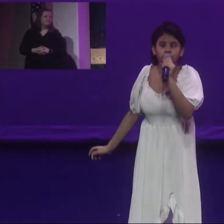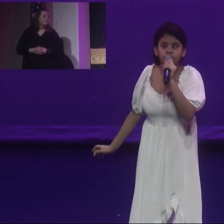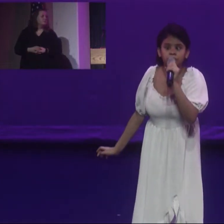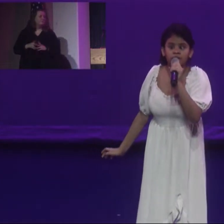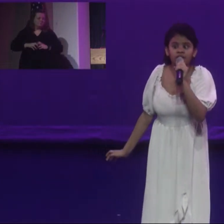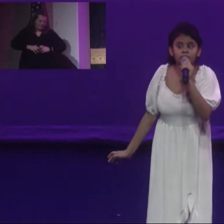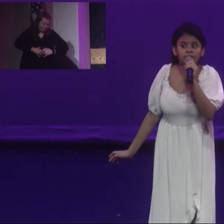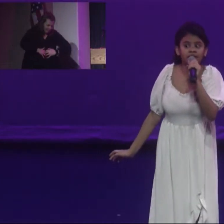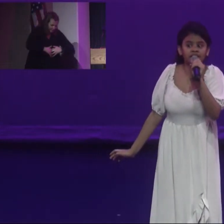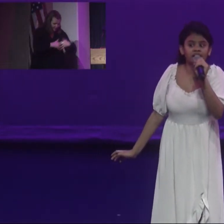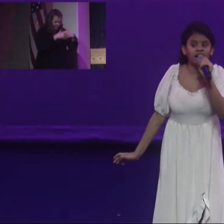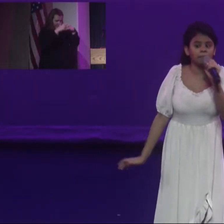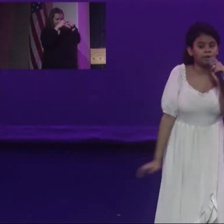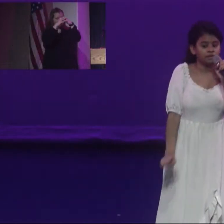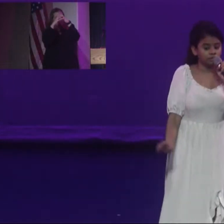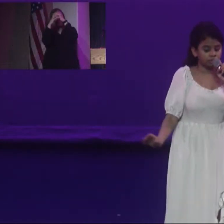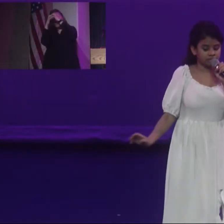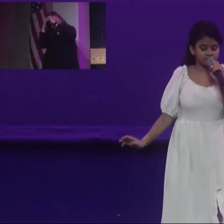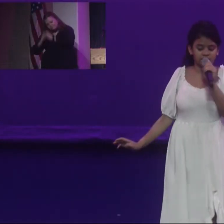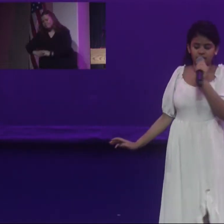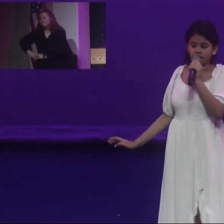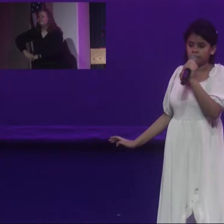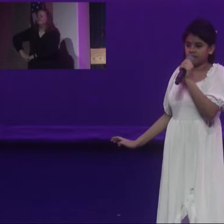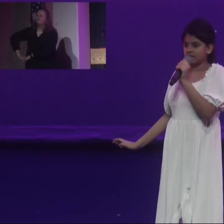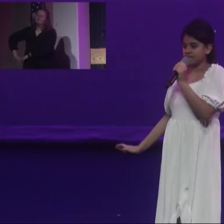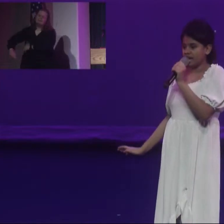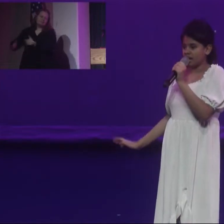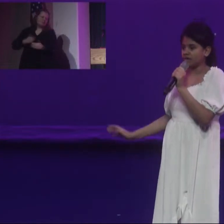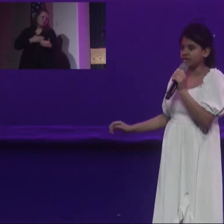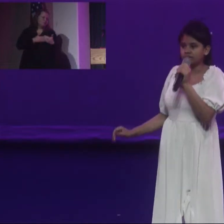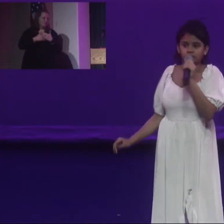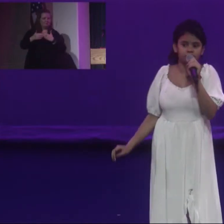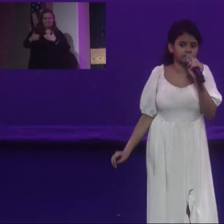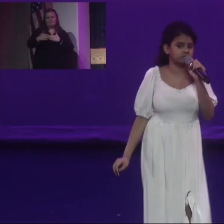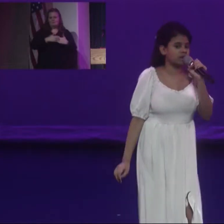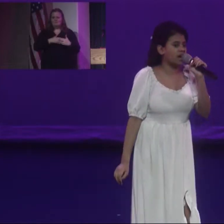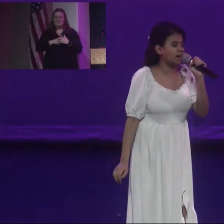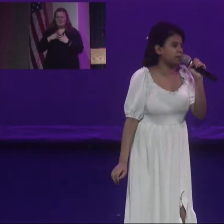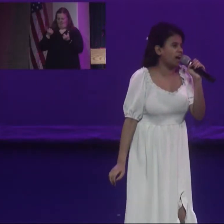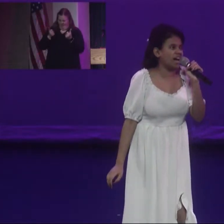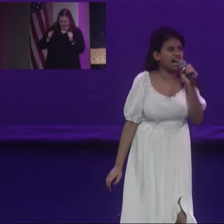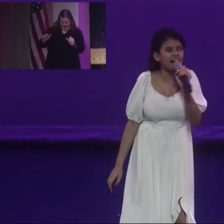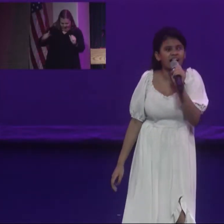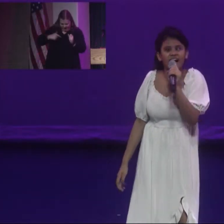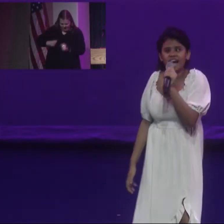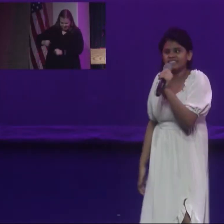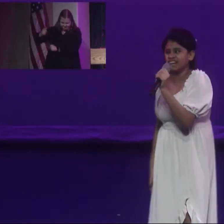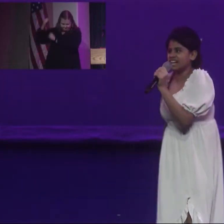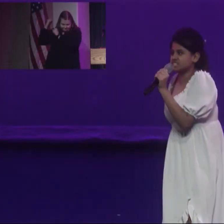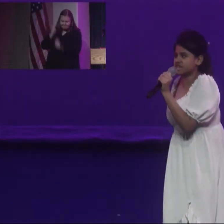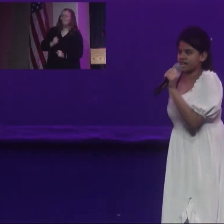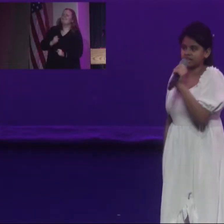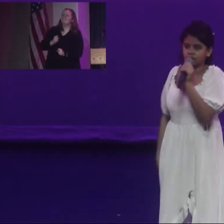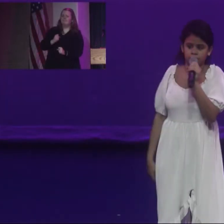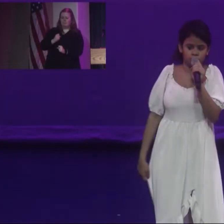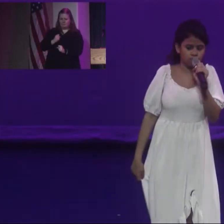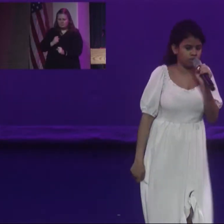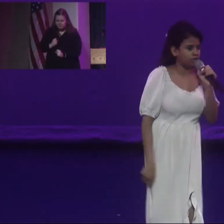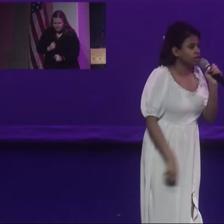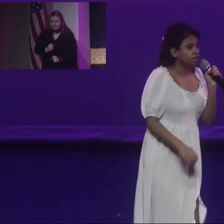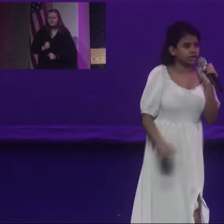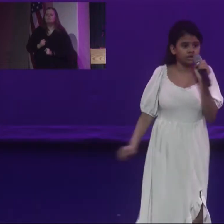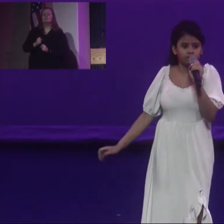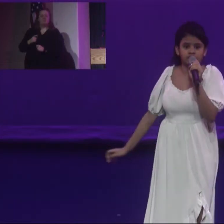here. You can build me up, you can tear me down. You can try, but I'm